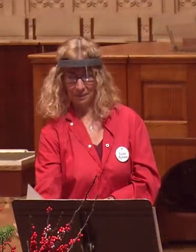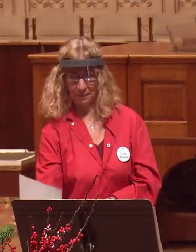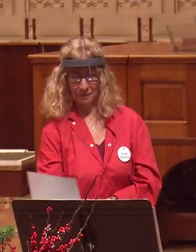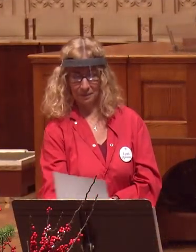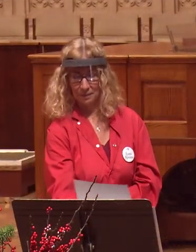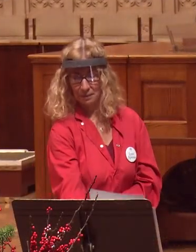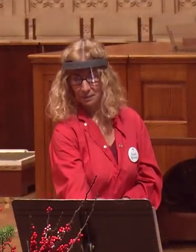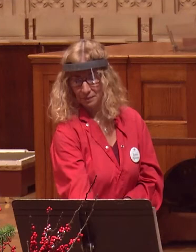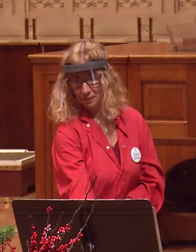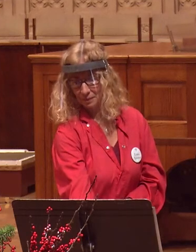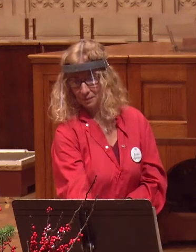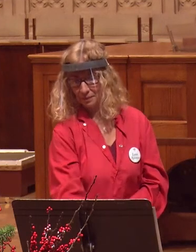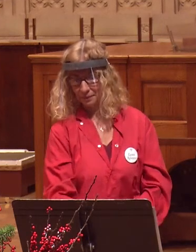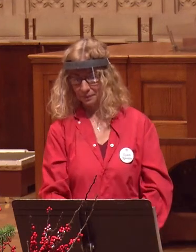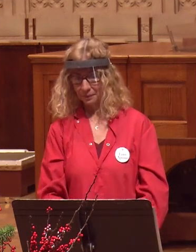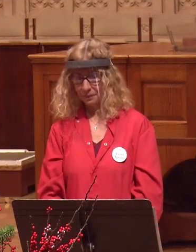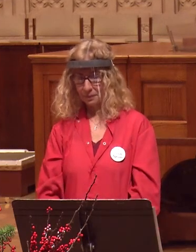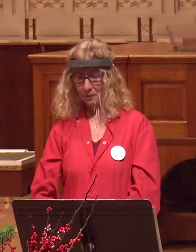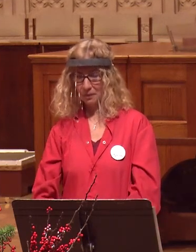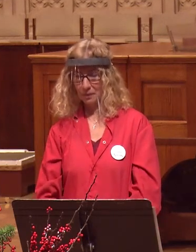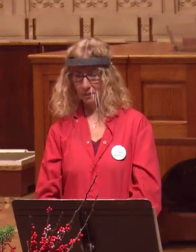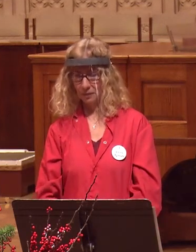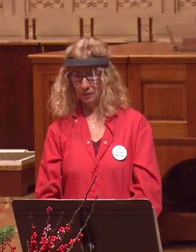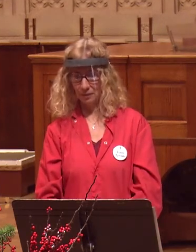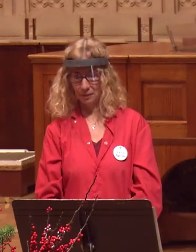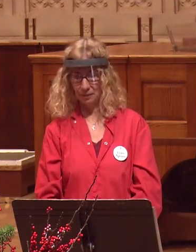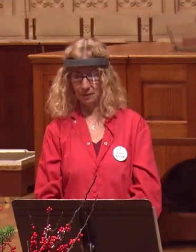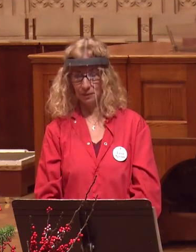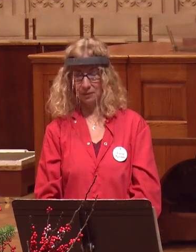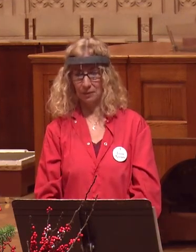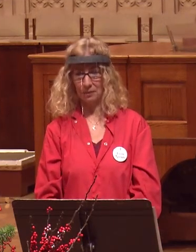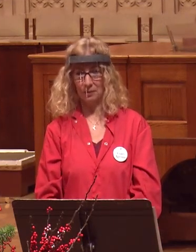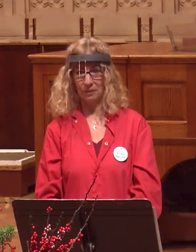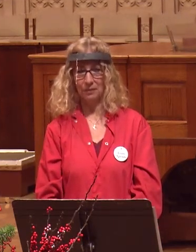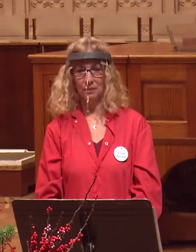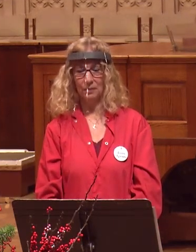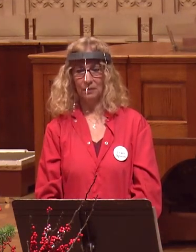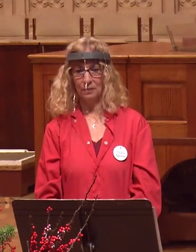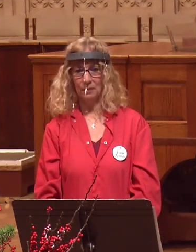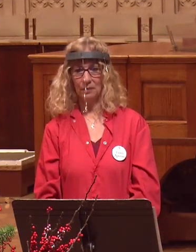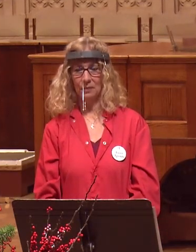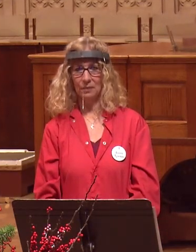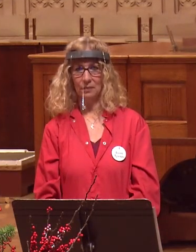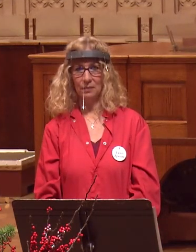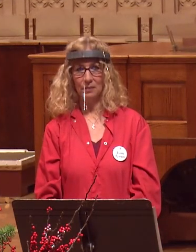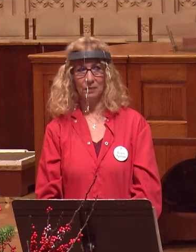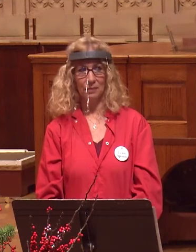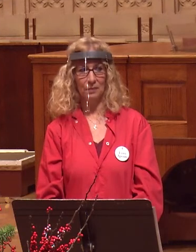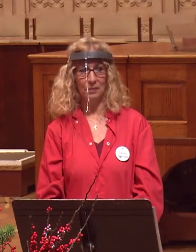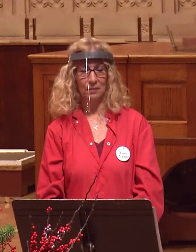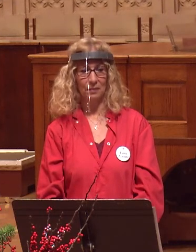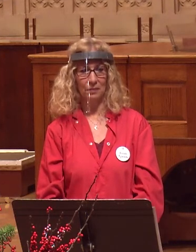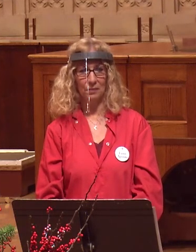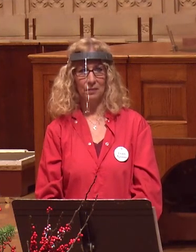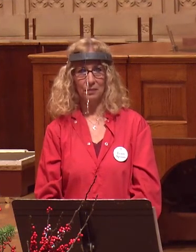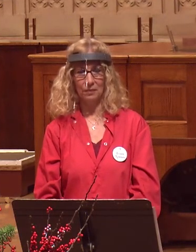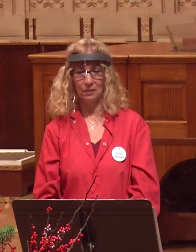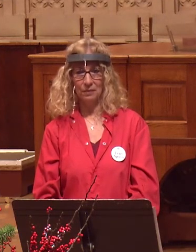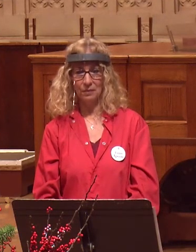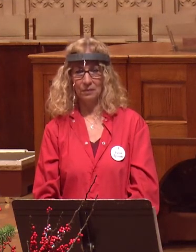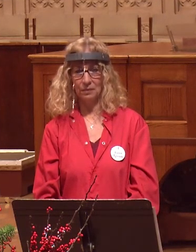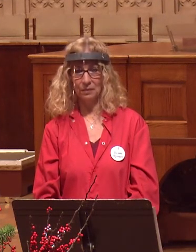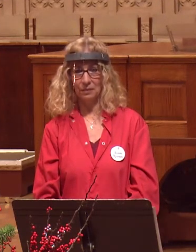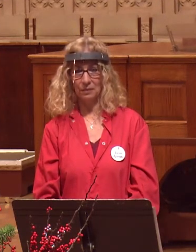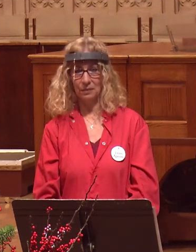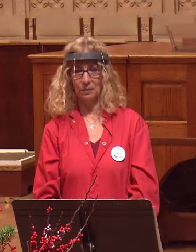José y María llegaron a la ciudad desolada de Belén por la noche bajo el cielo oscuro lleno de estrellas